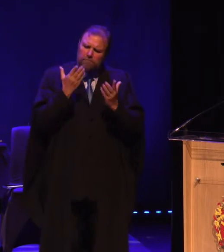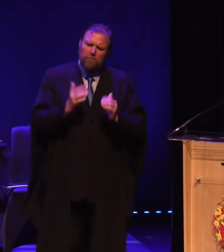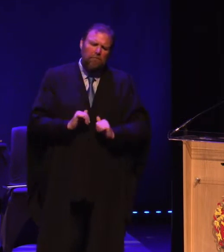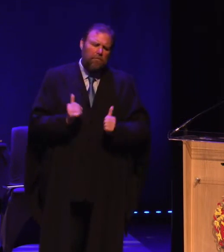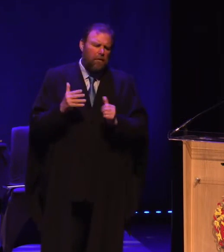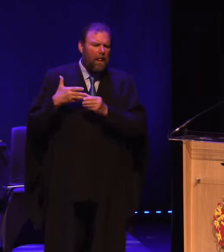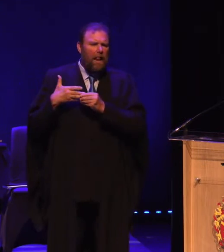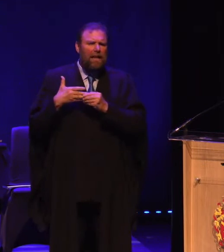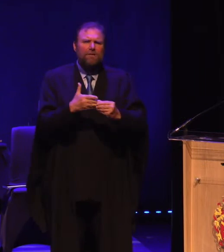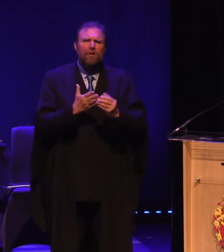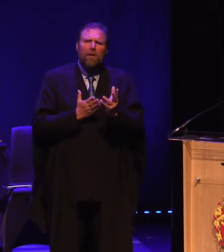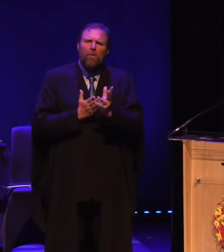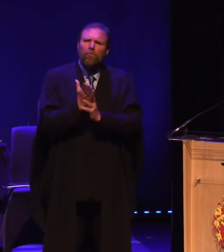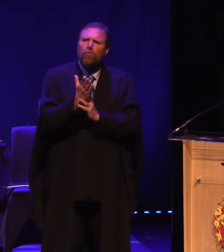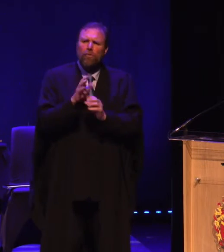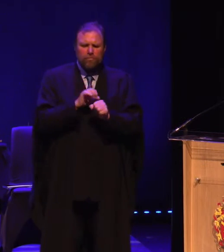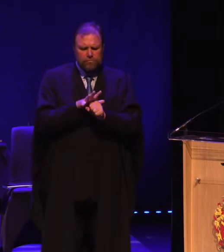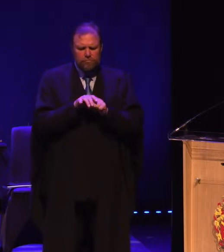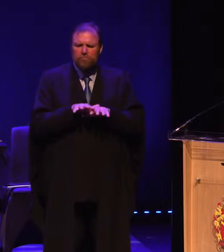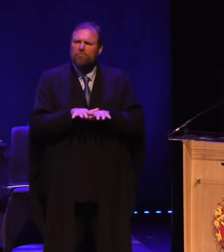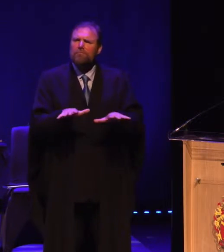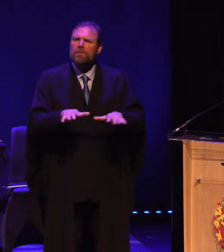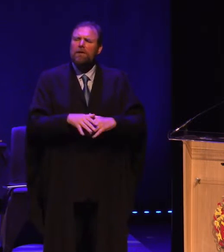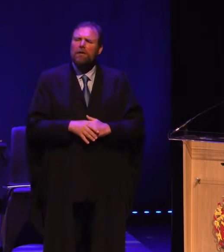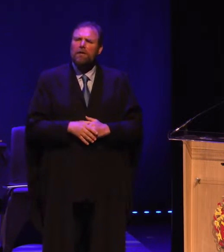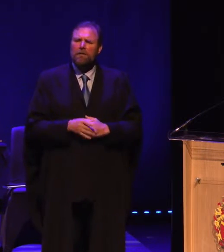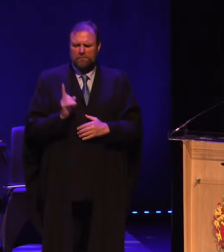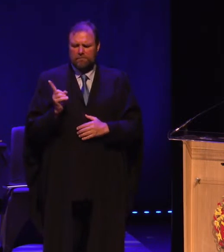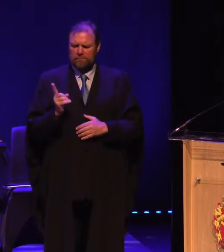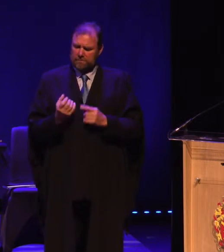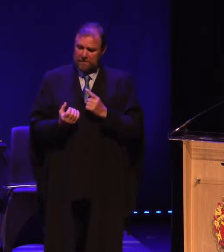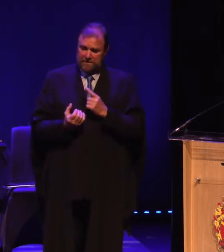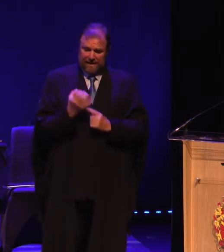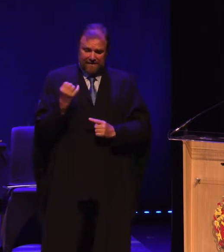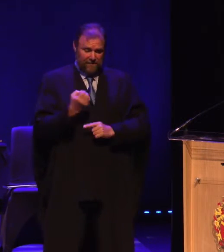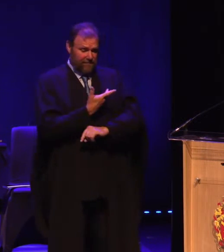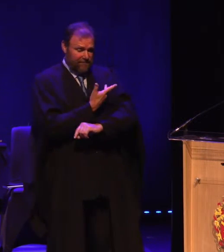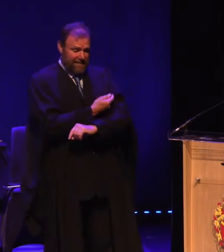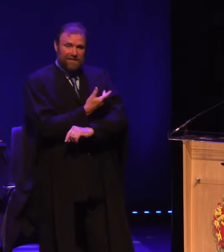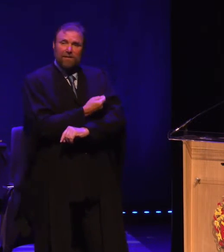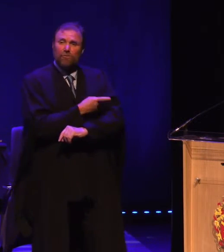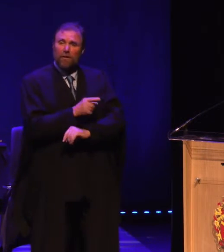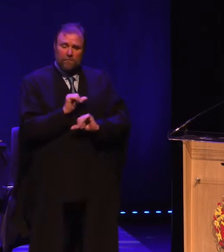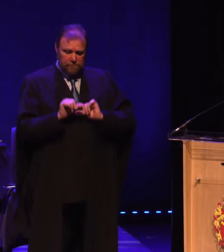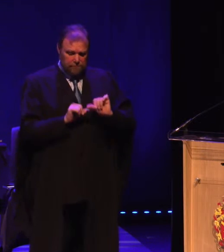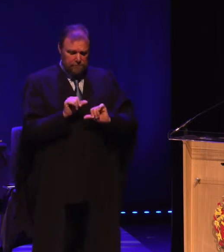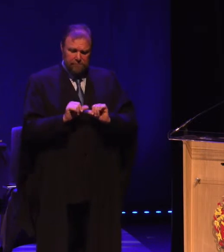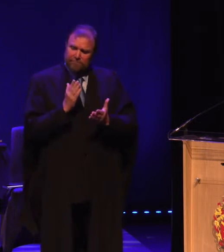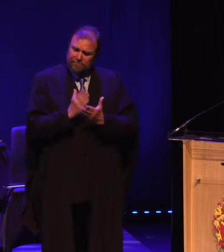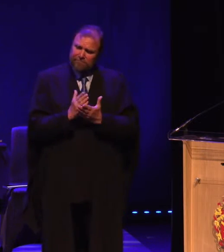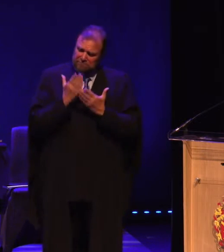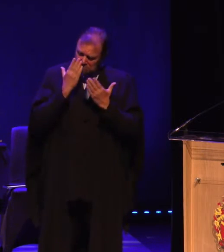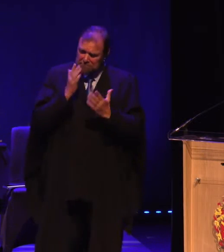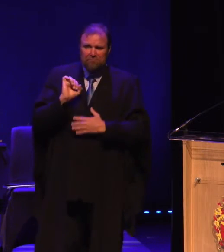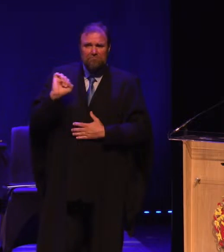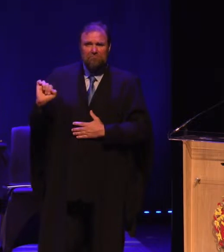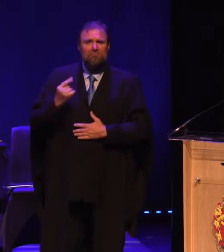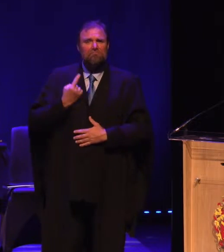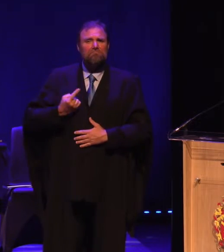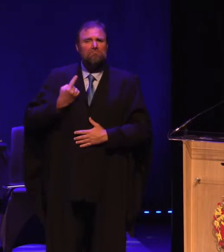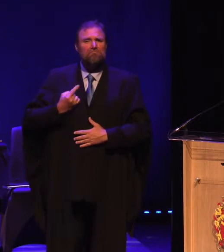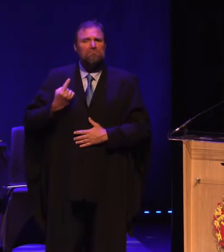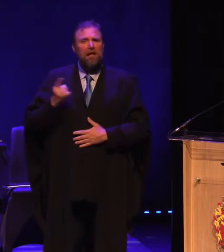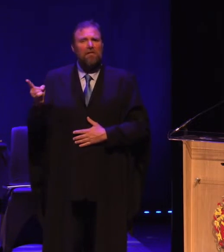these difficult few years of the pandemic, and the success of the vaccination programme is a testimony to her person-centred,